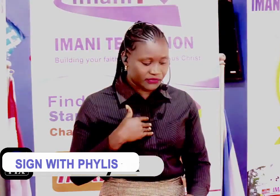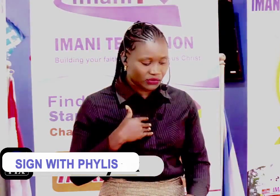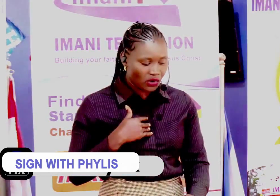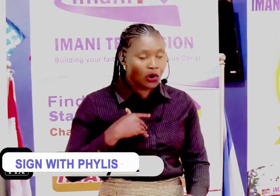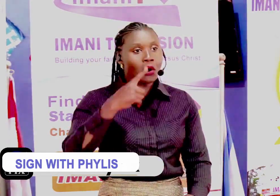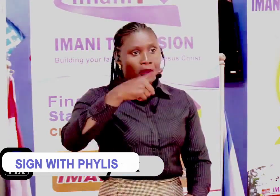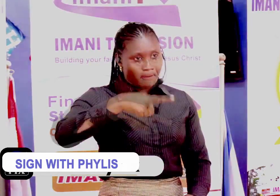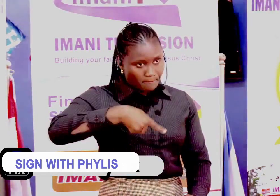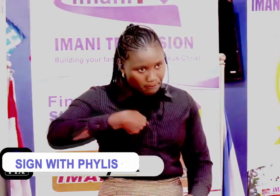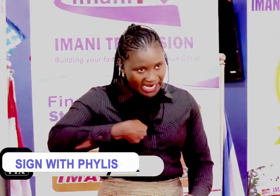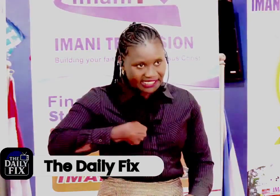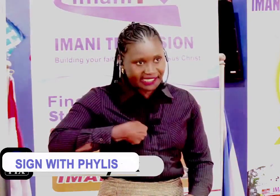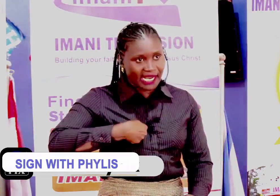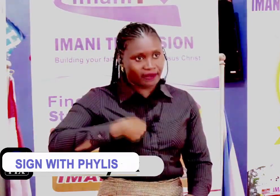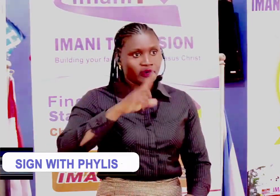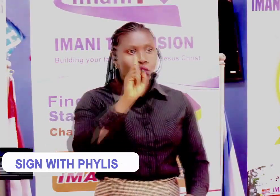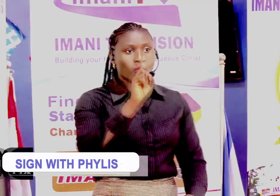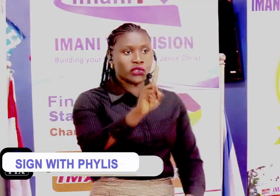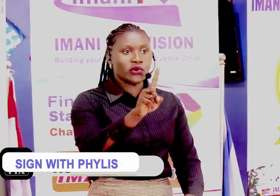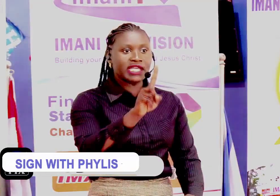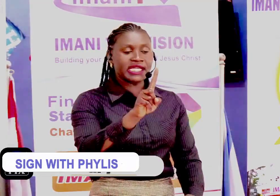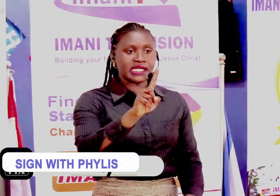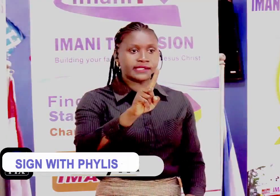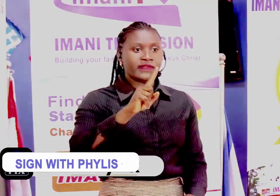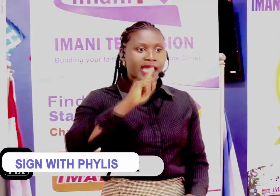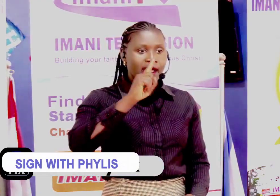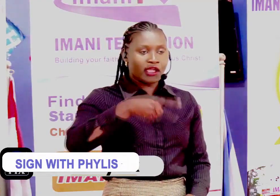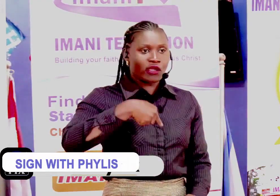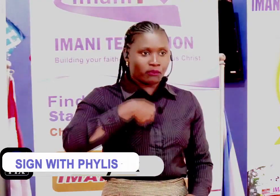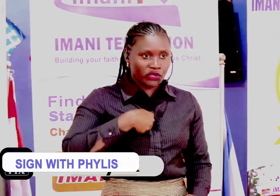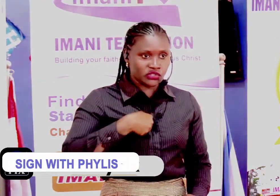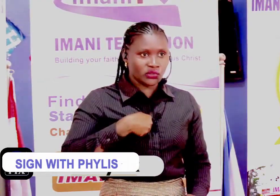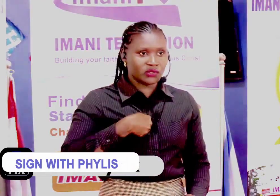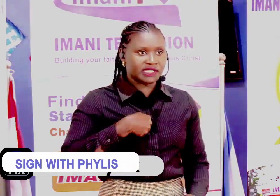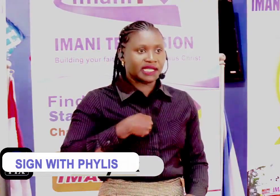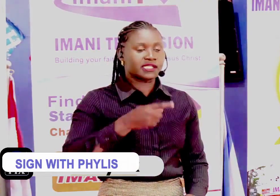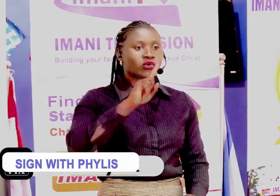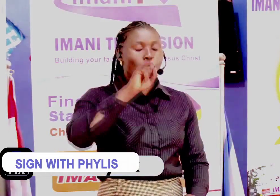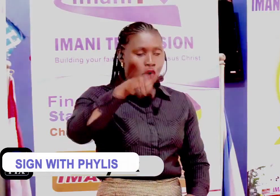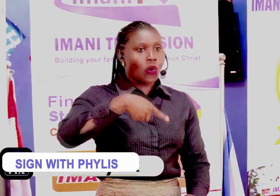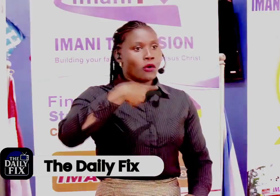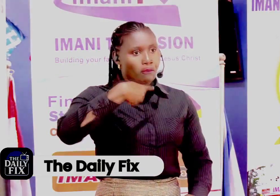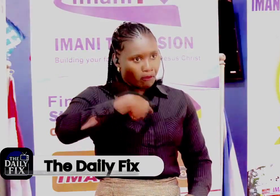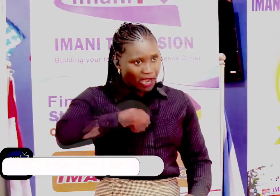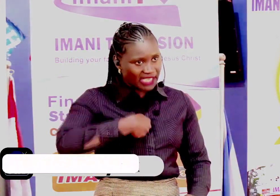So myself with your index finger pointing in your chest. So